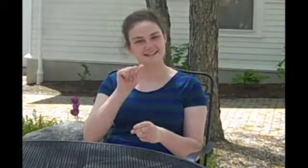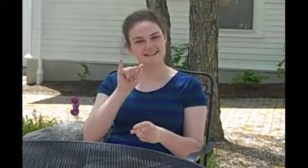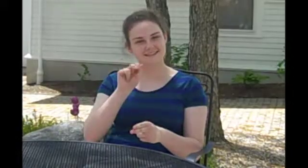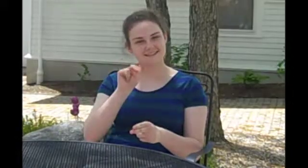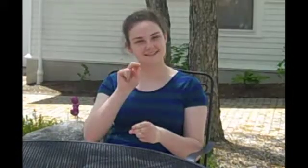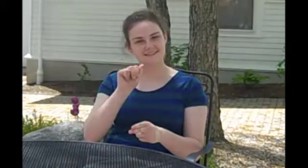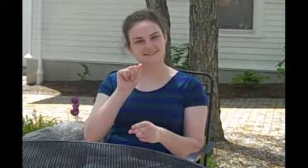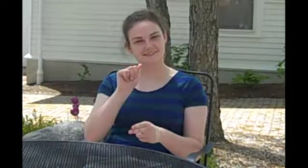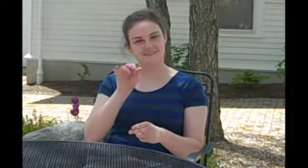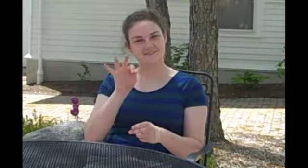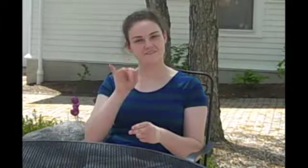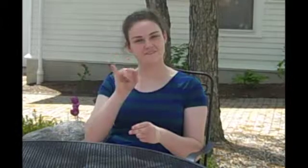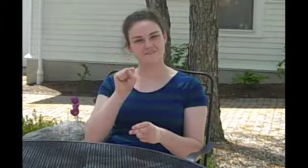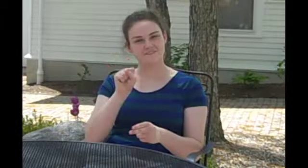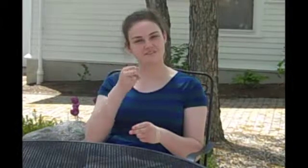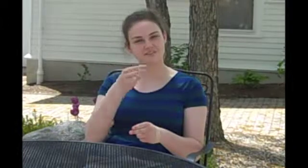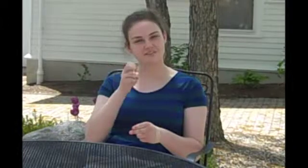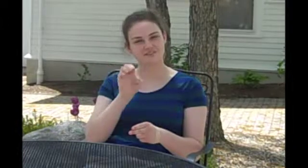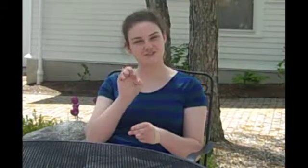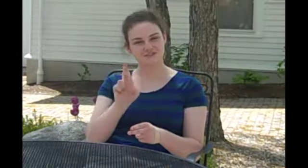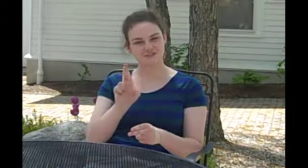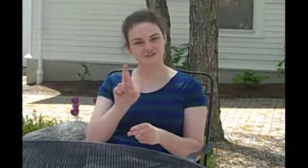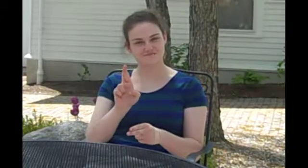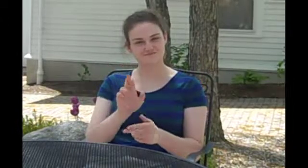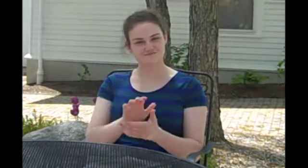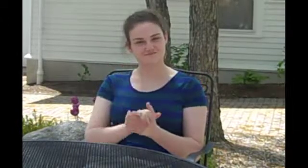Hi there. I'm Elena Fisher.